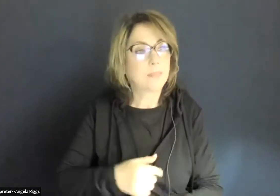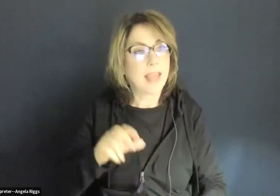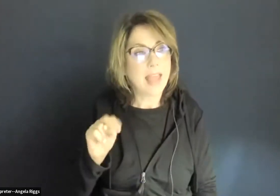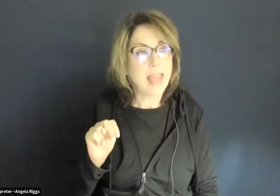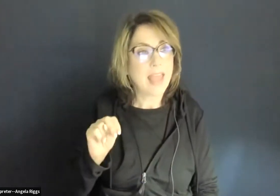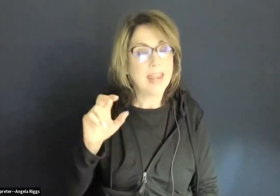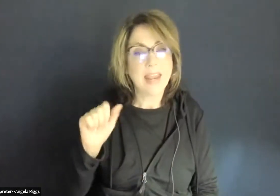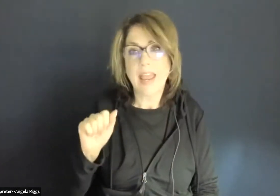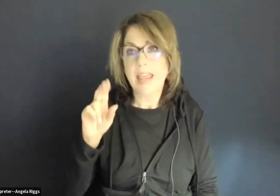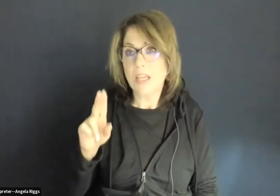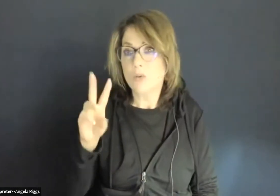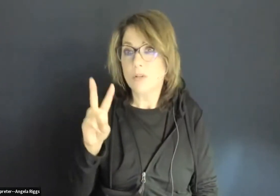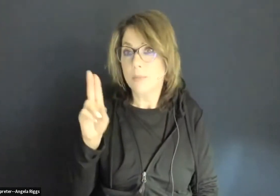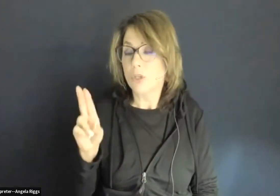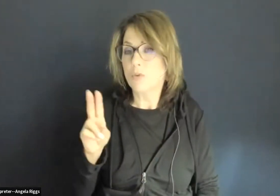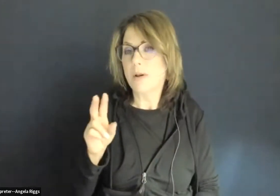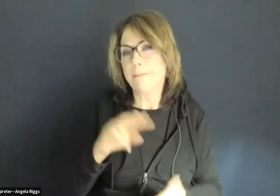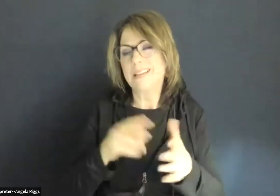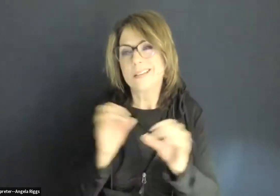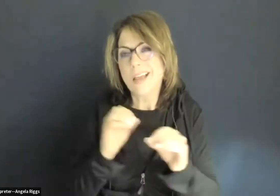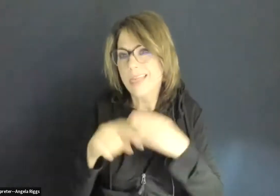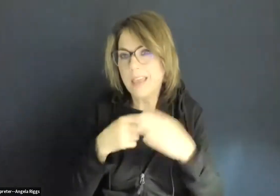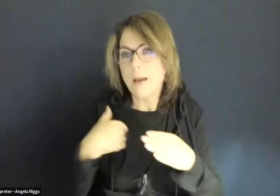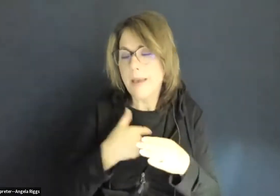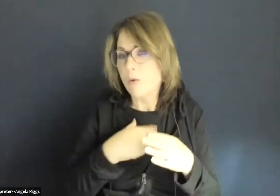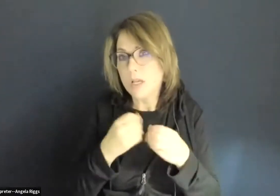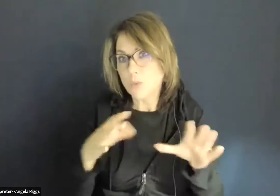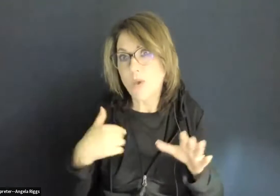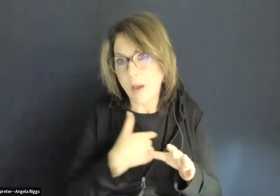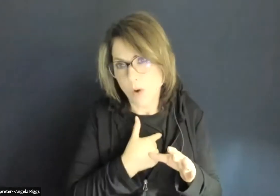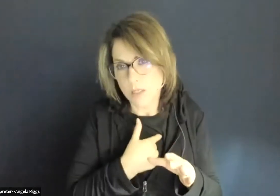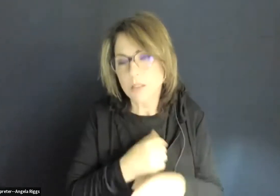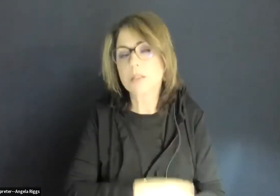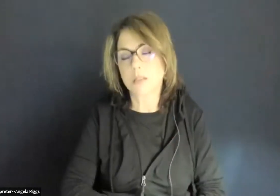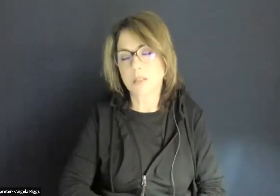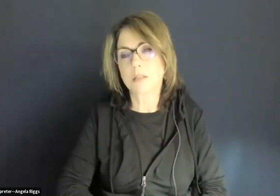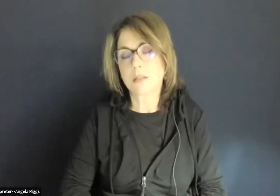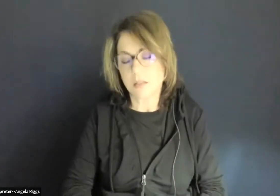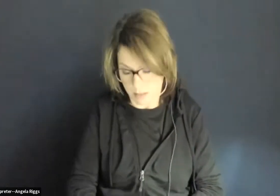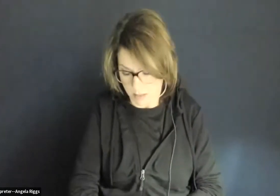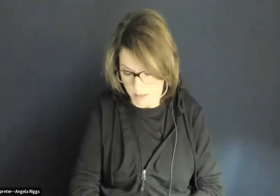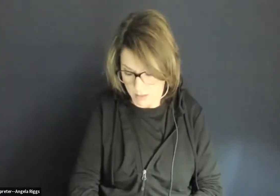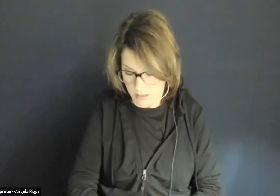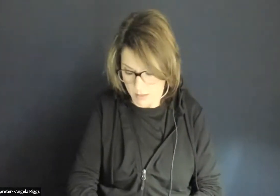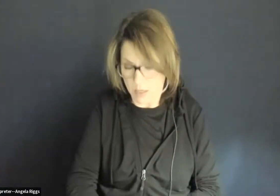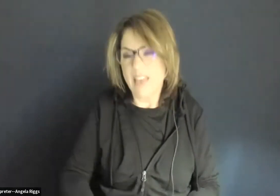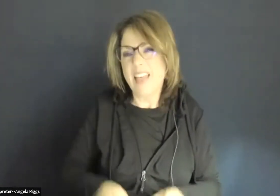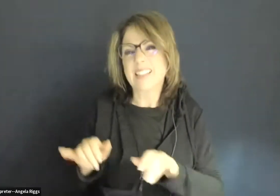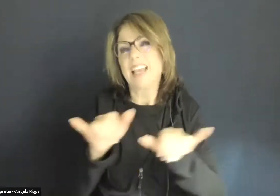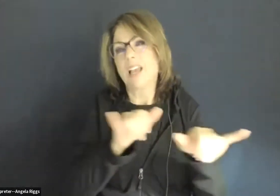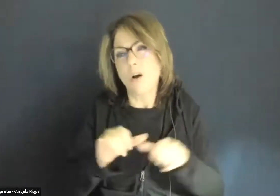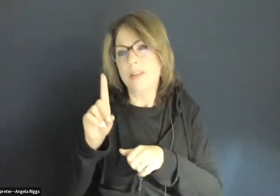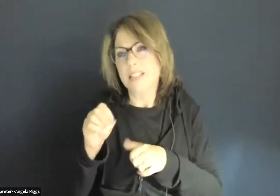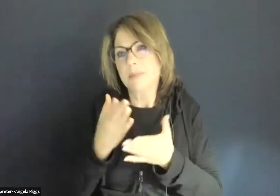NAUWU meeting that stands for Nothing About Us Without Us. It's a common disability